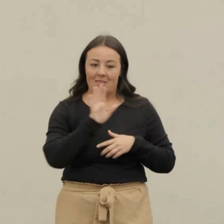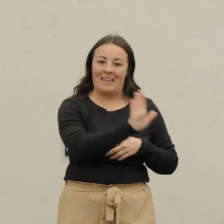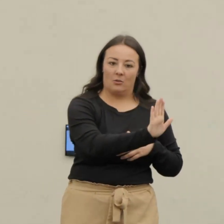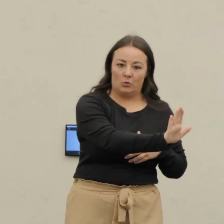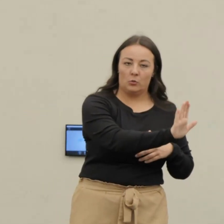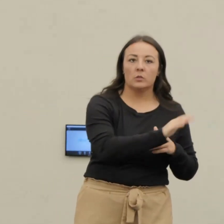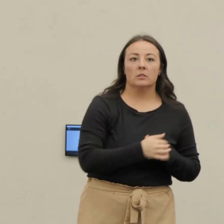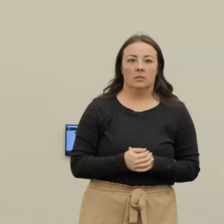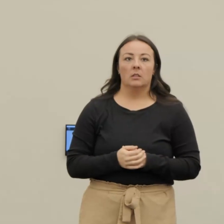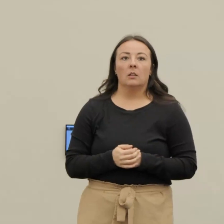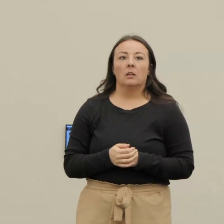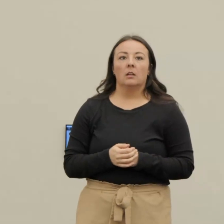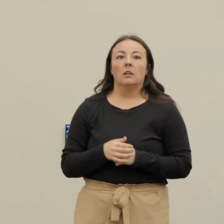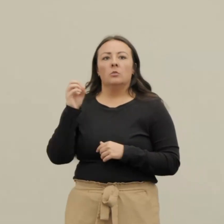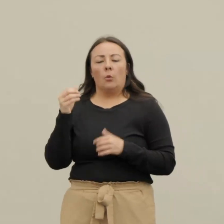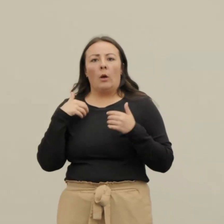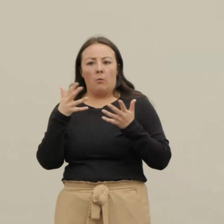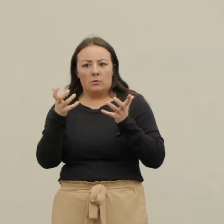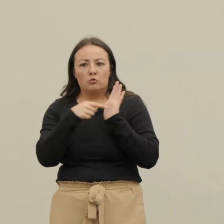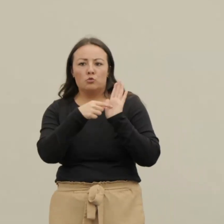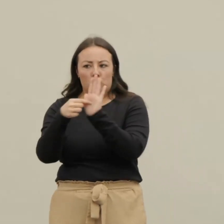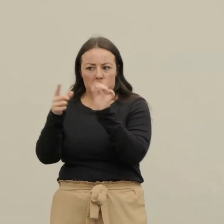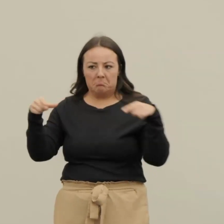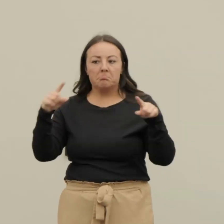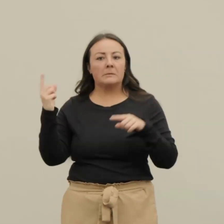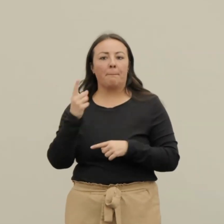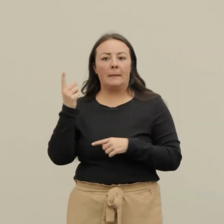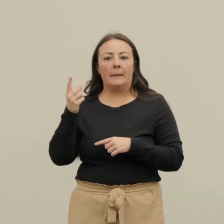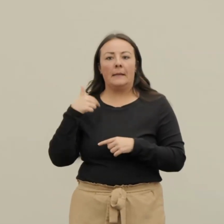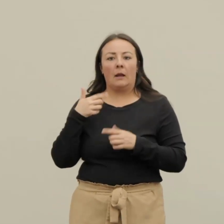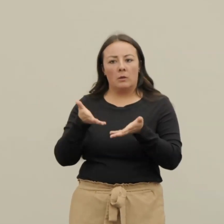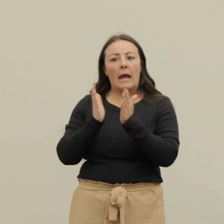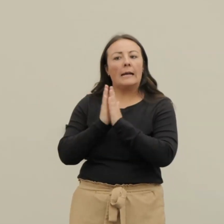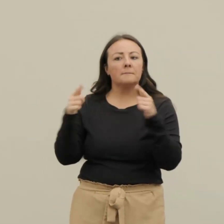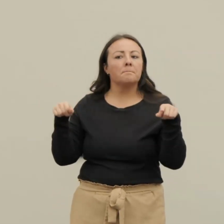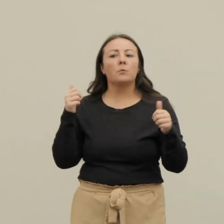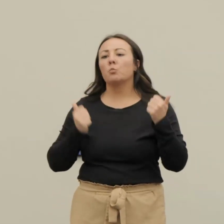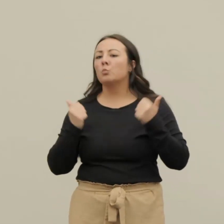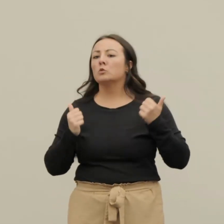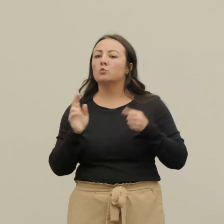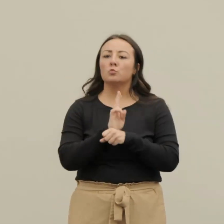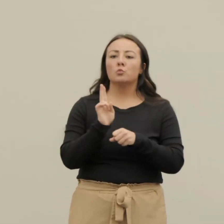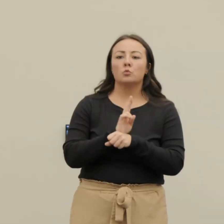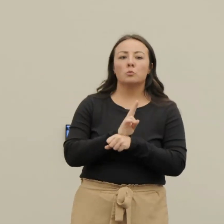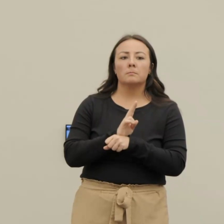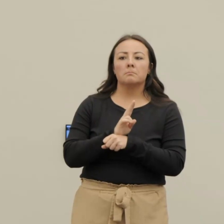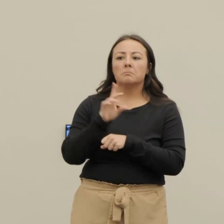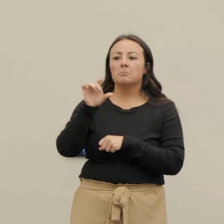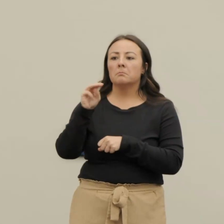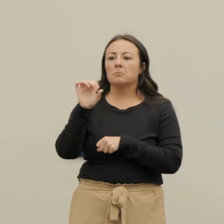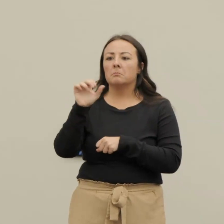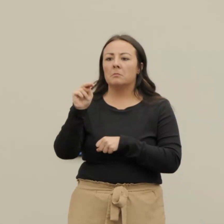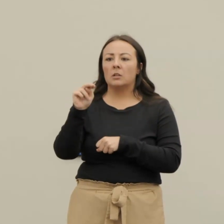So I'm going to show you something and ask you, which would you rather use? And dang it, did Lucy